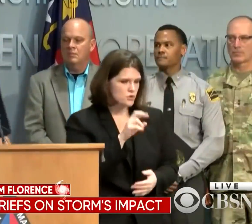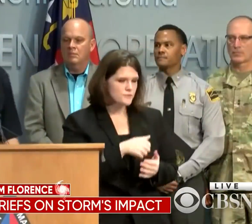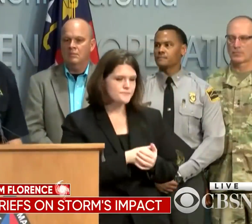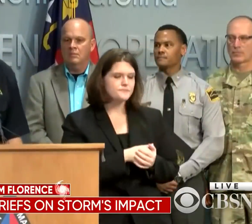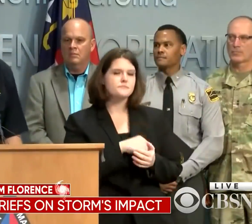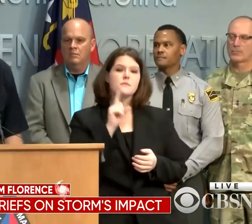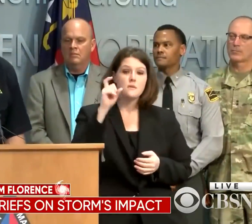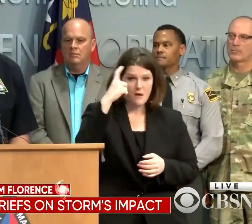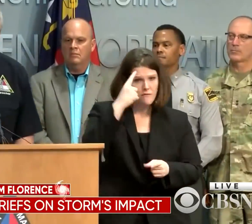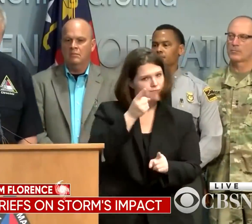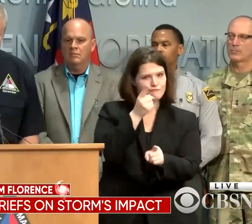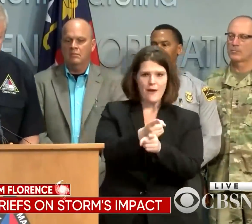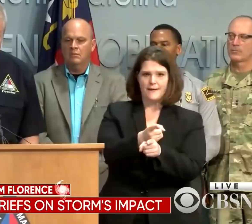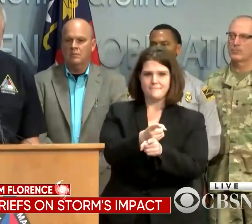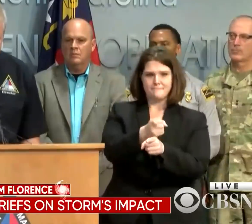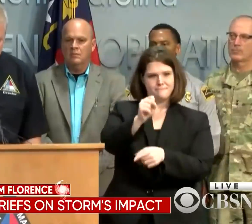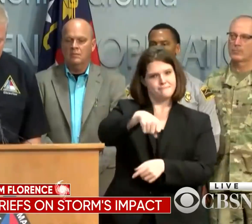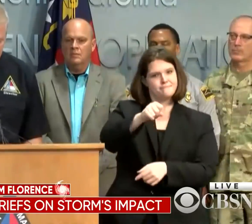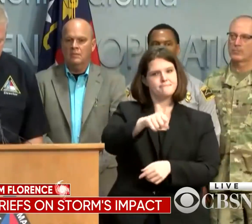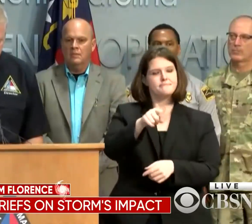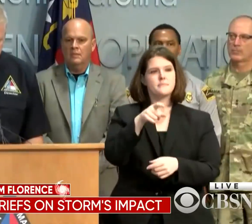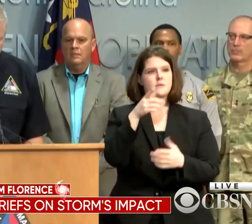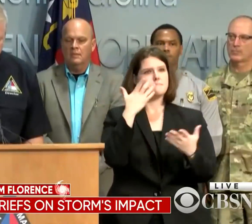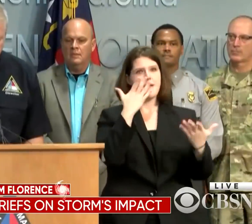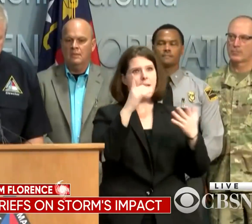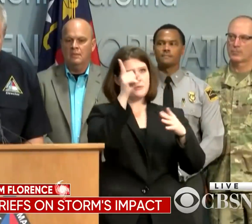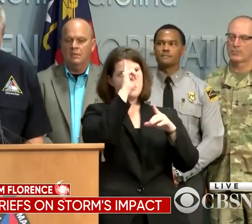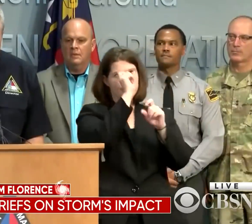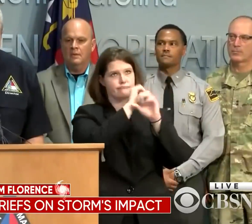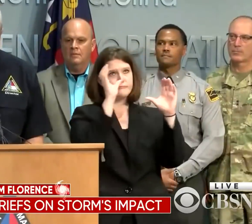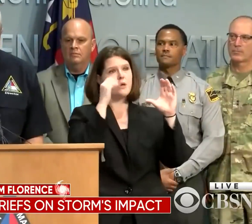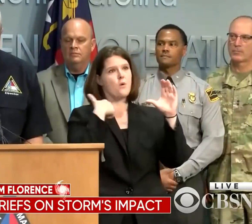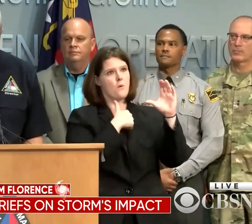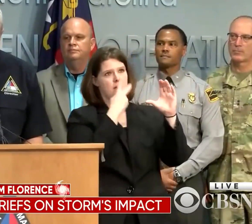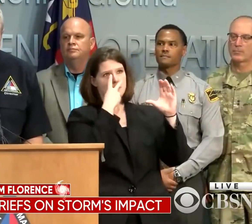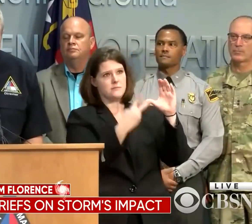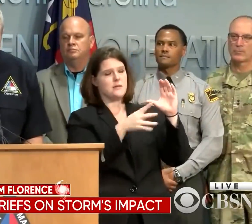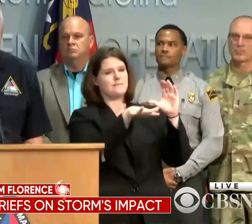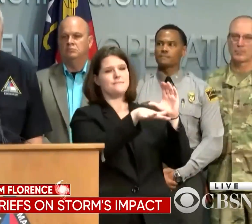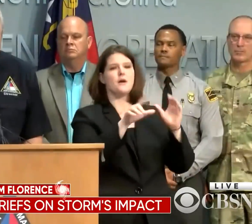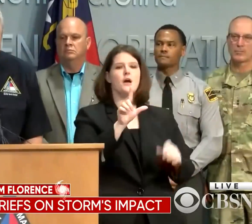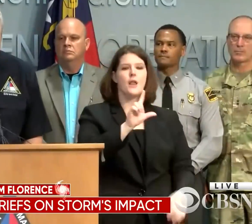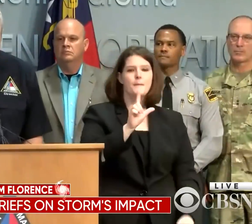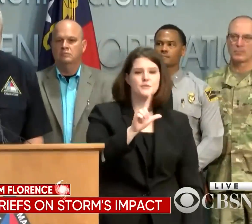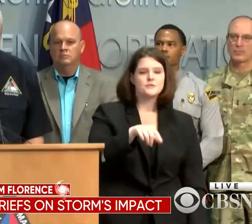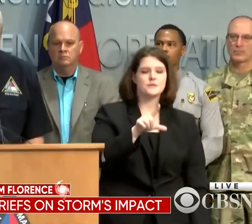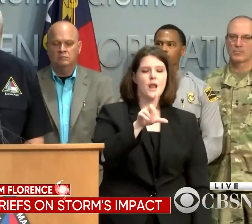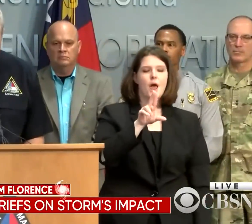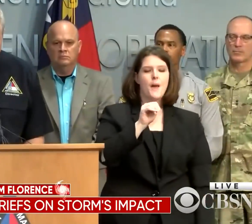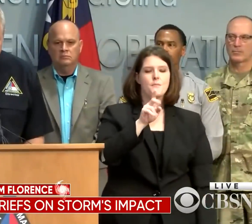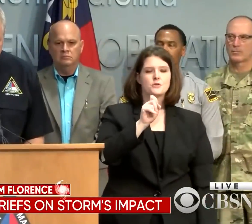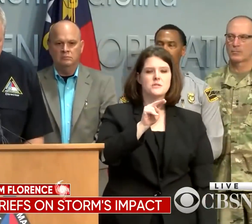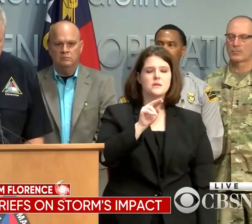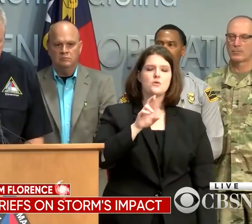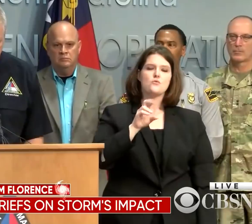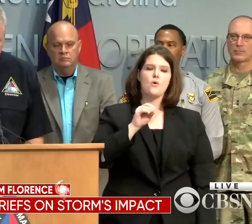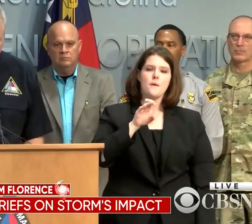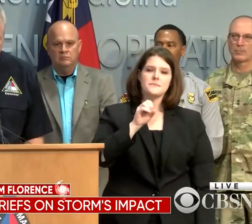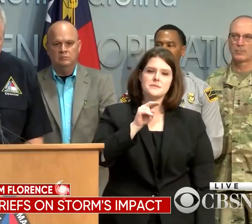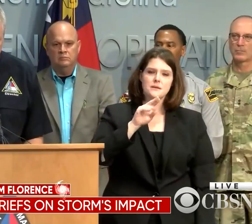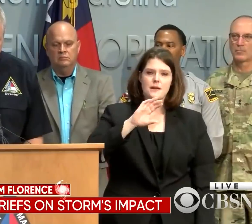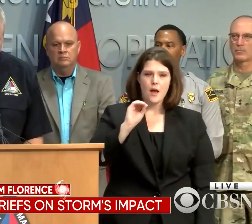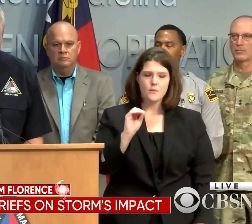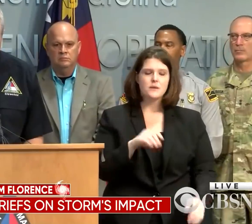so the governor's right on target, as you may imagine. That's we're looking at places like Lumberton and Robeson County. We're looking at Fayetteville